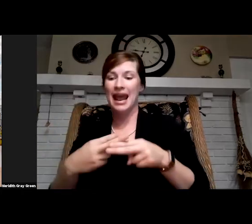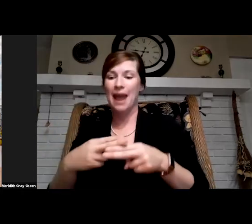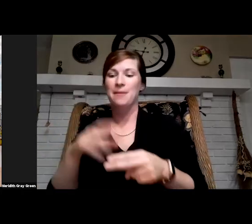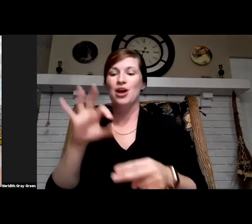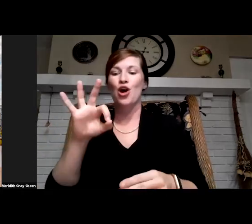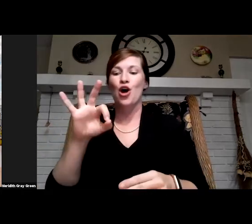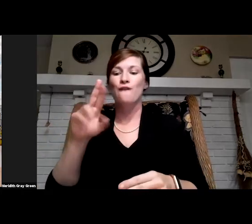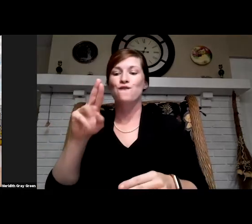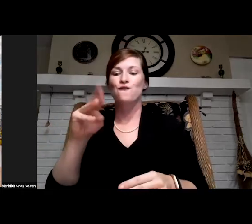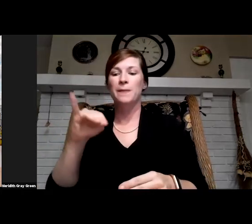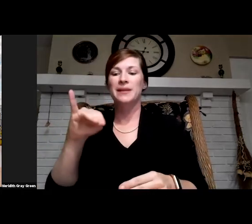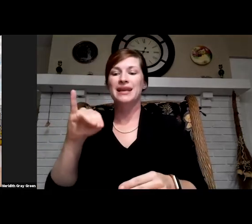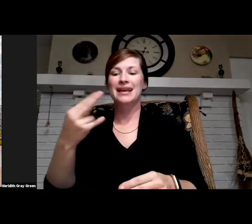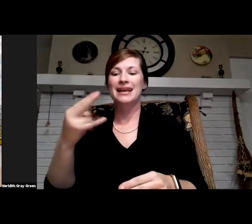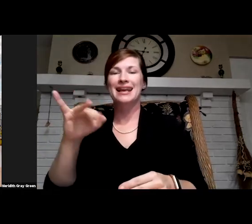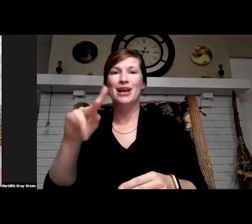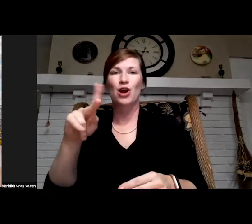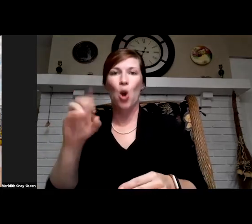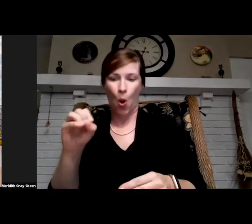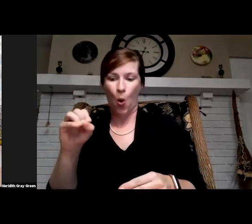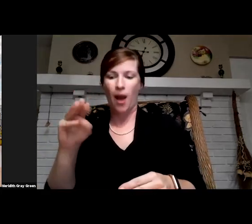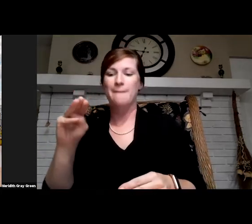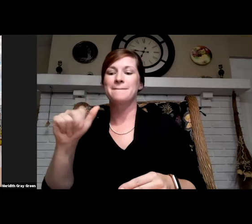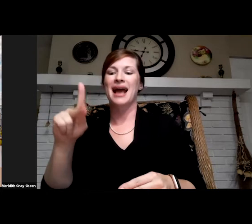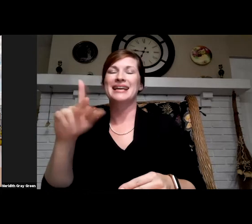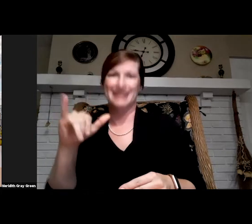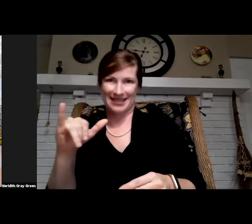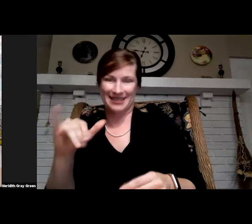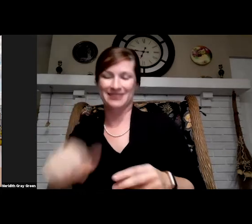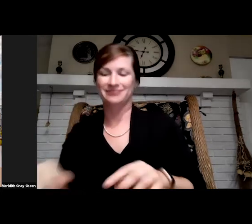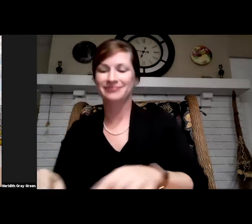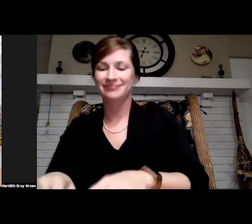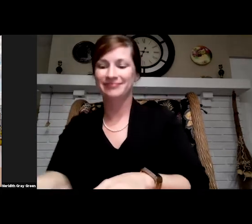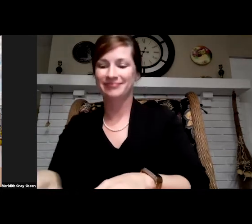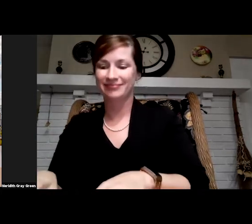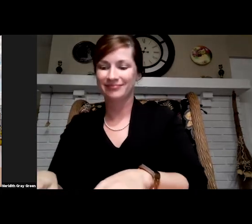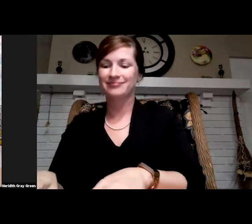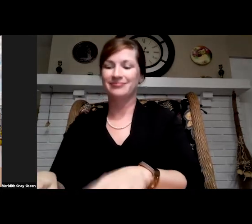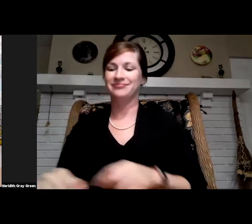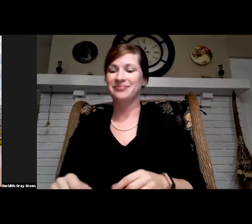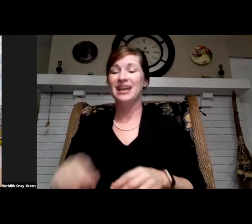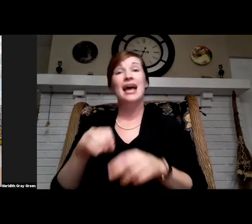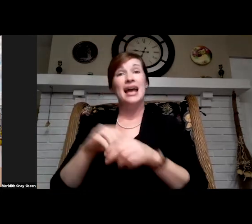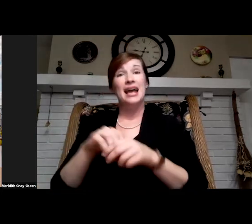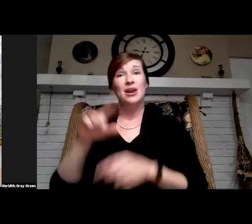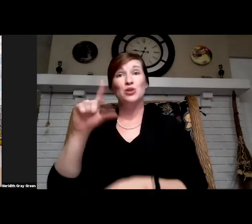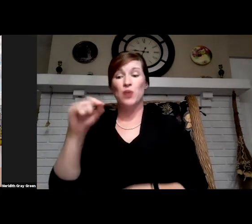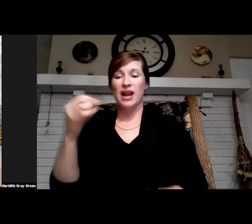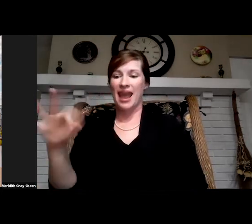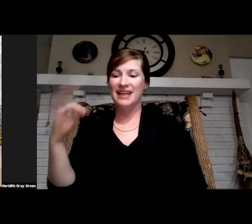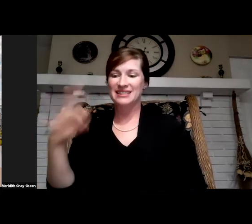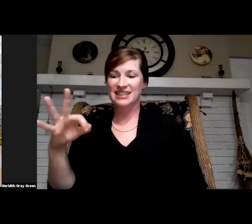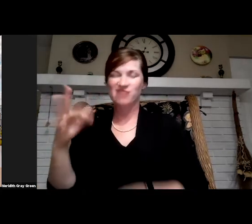was the architect of this building. And their name was Fumihiko Maki.